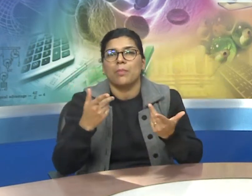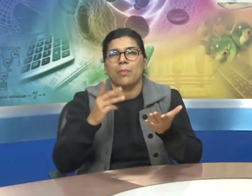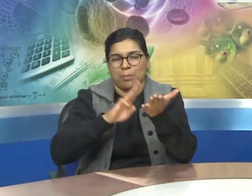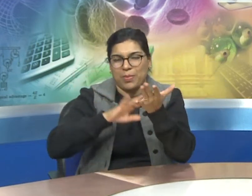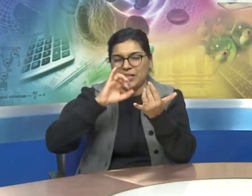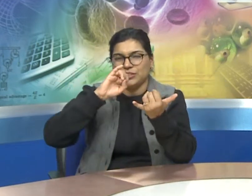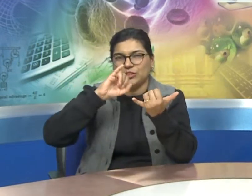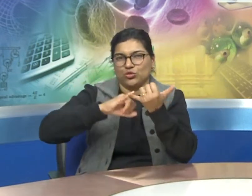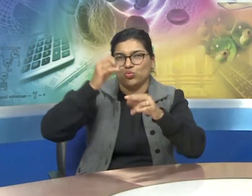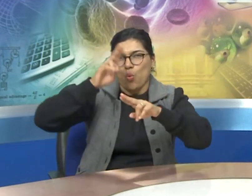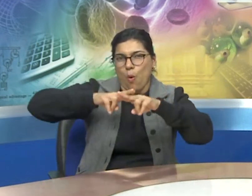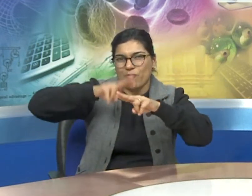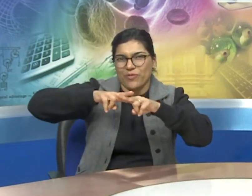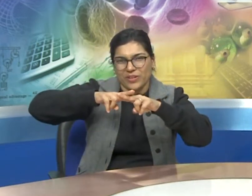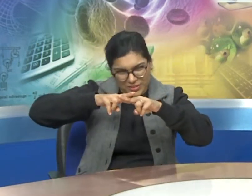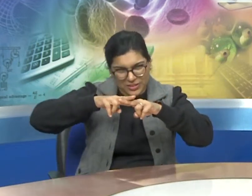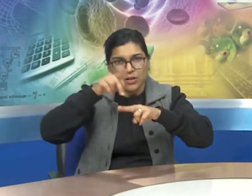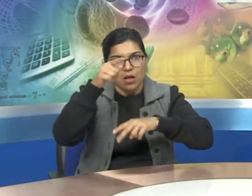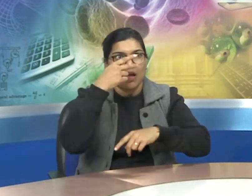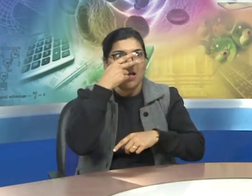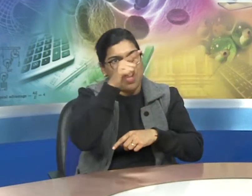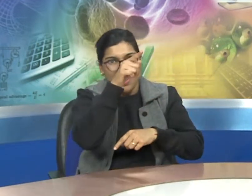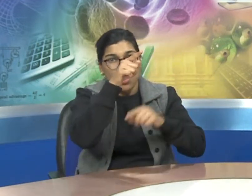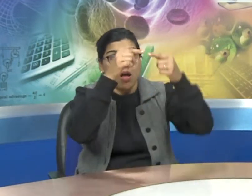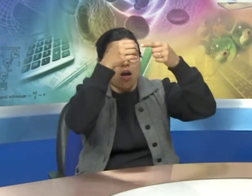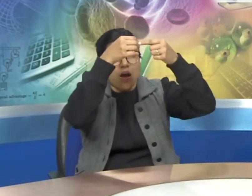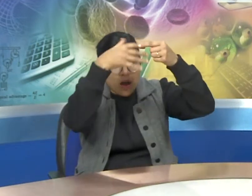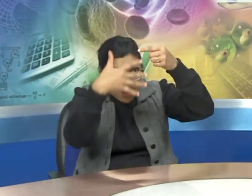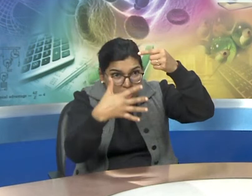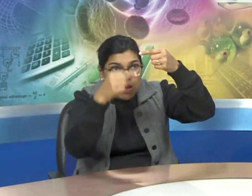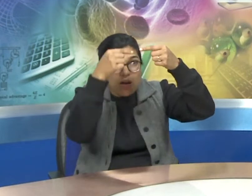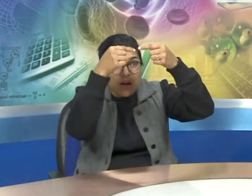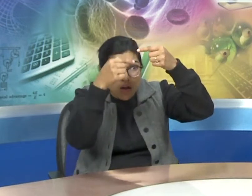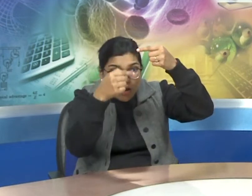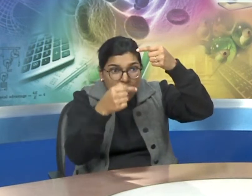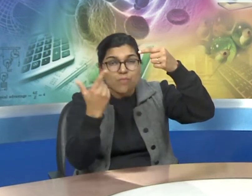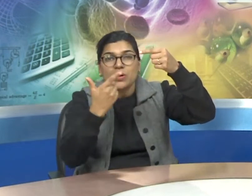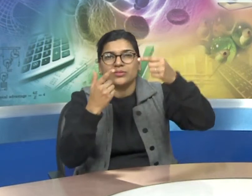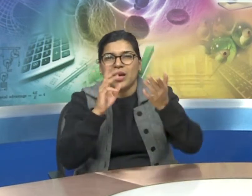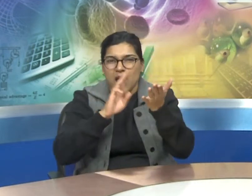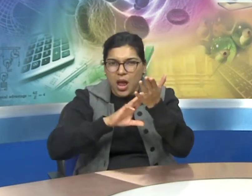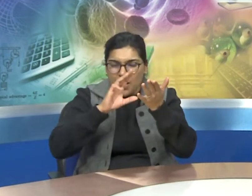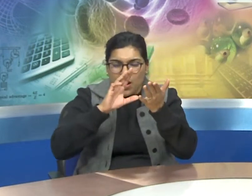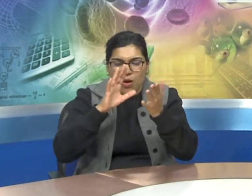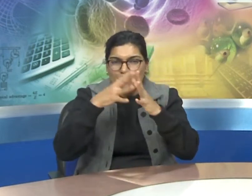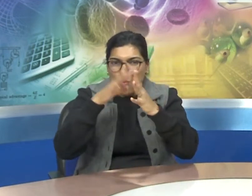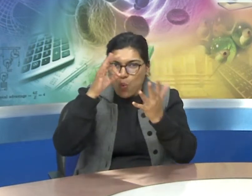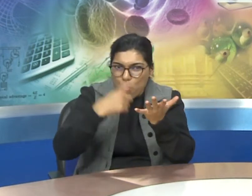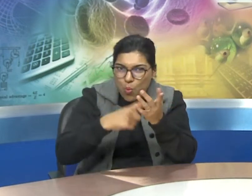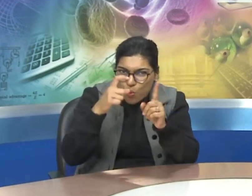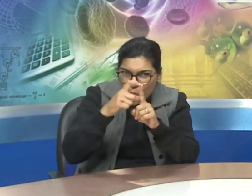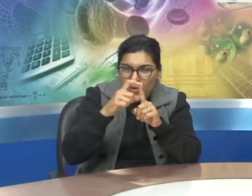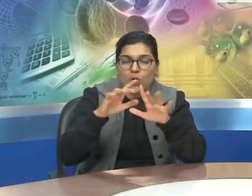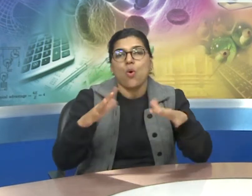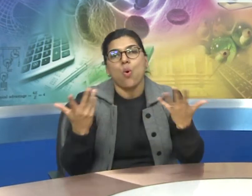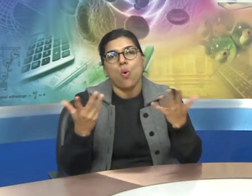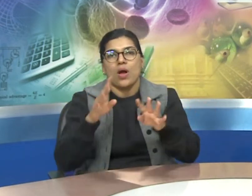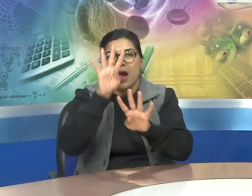the MS Office button, then a pop-up menu appears. You can see the